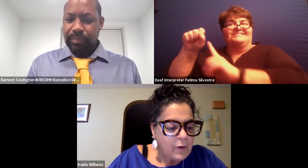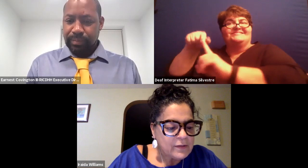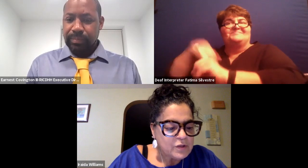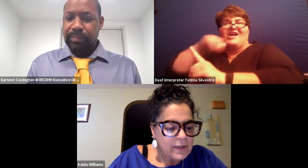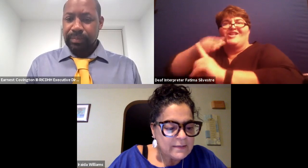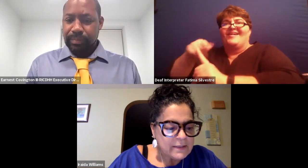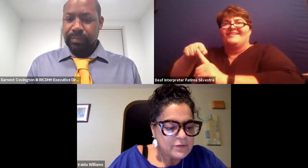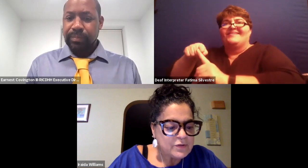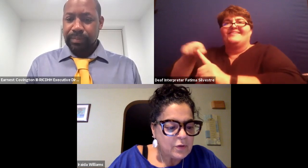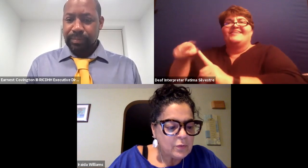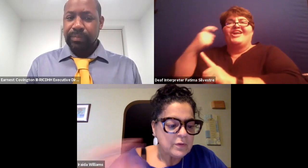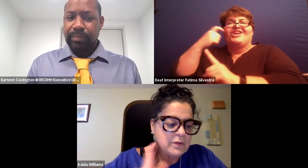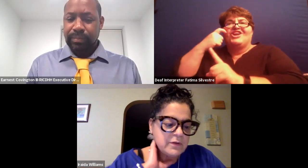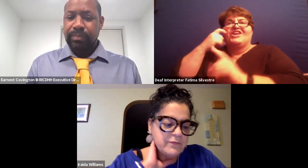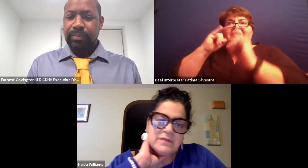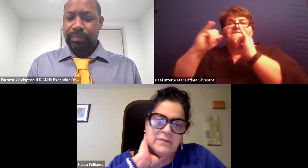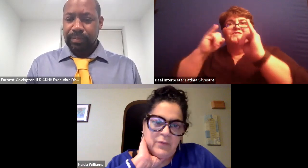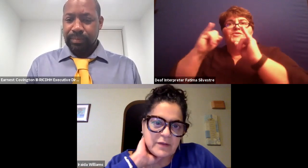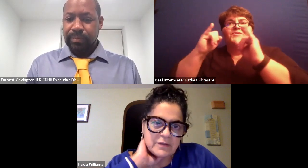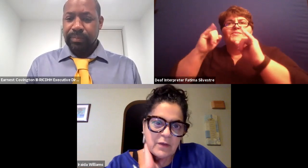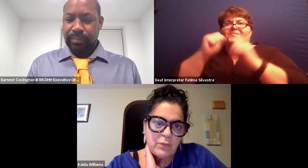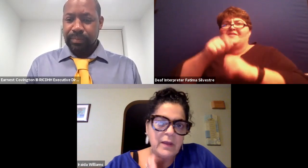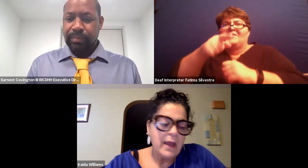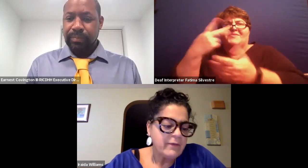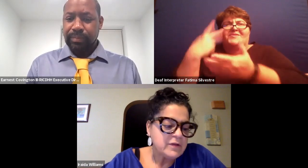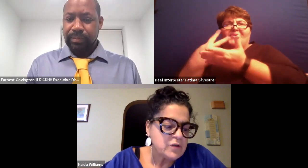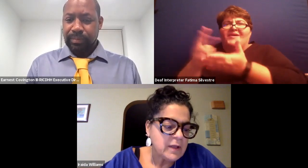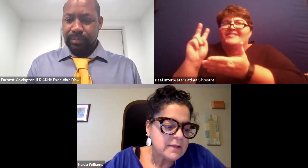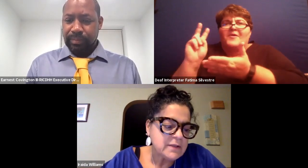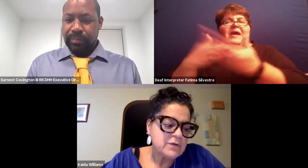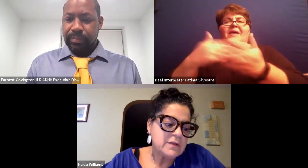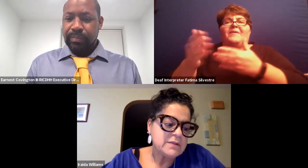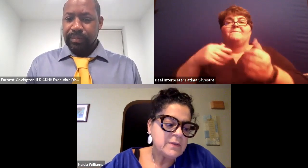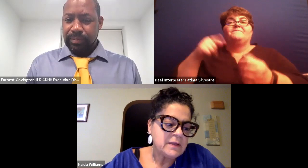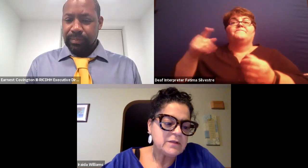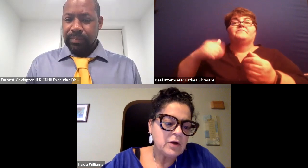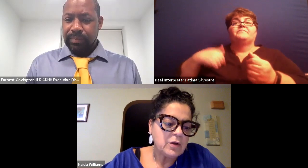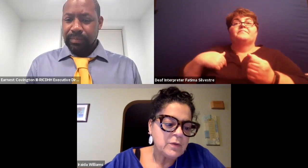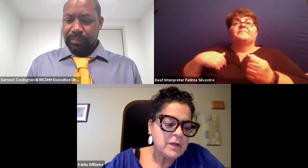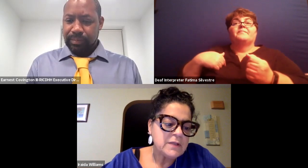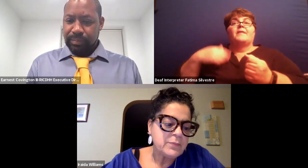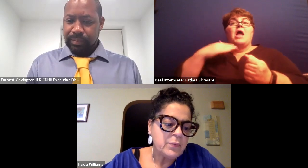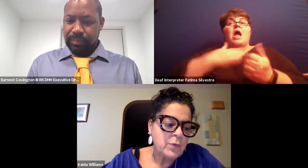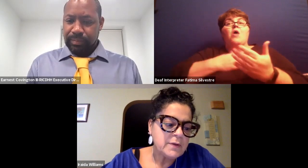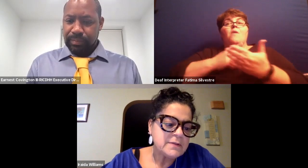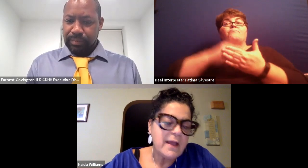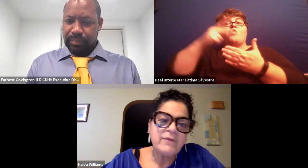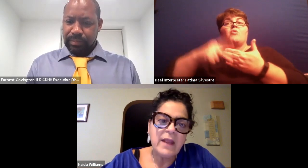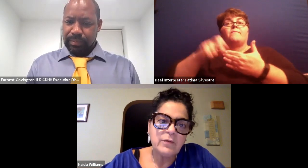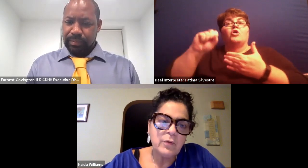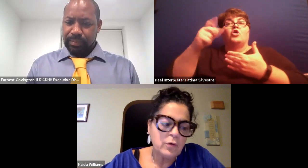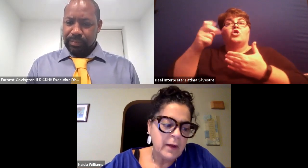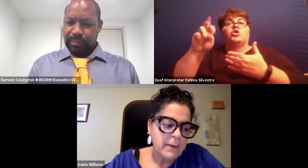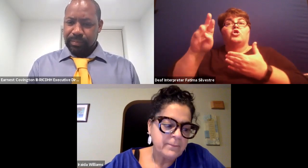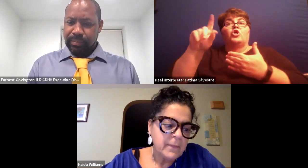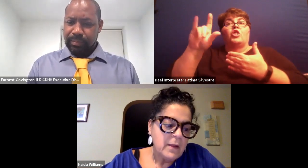I work at the Sherlock Center. So the services and projects that we have at the Sherlock Center on Disabilities are Community Supports